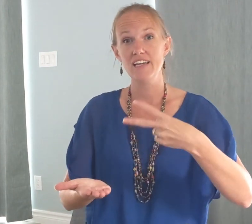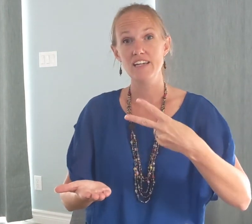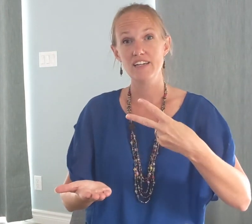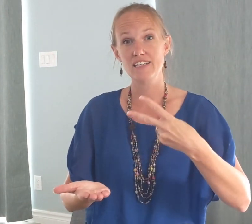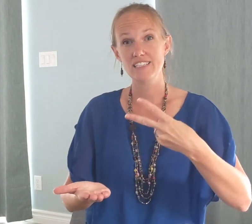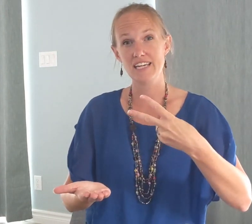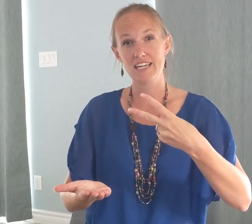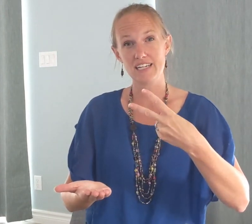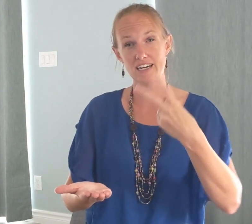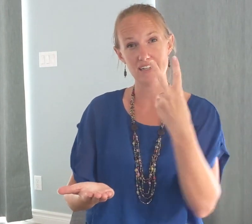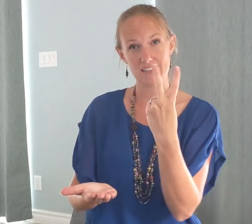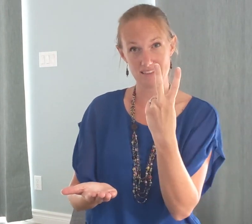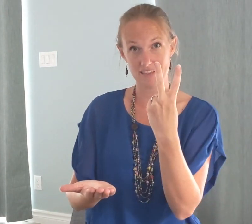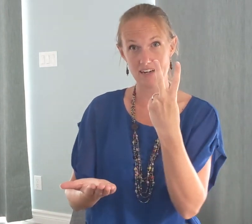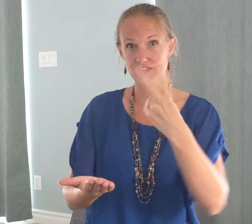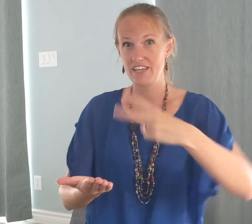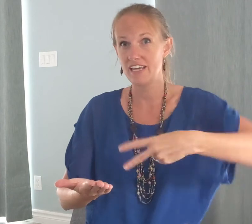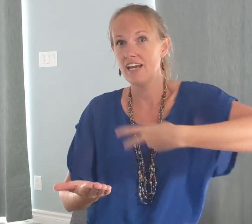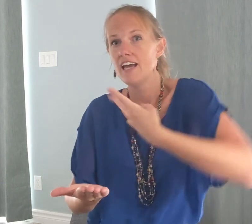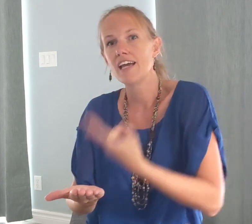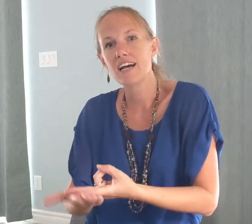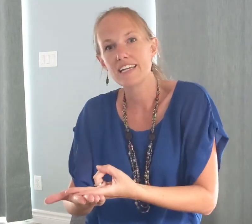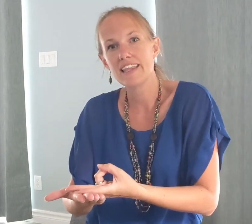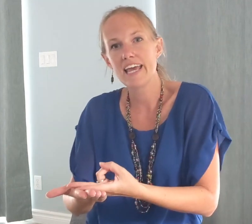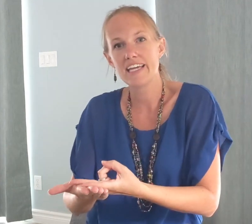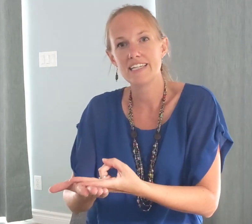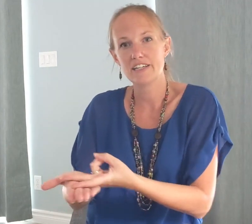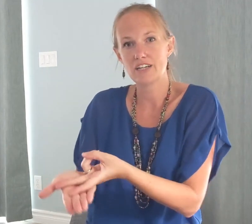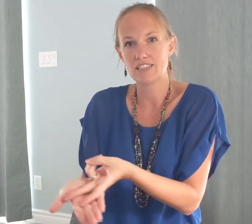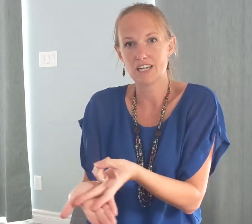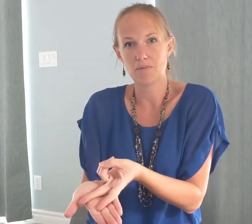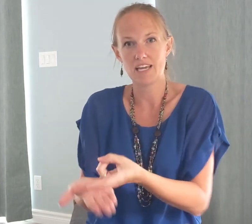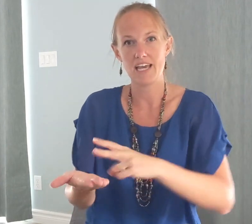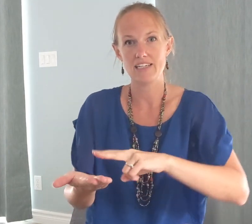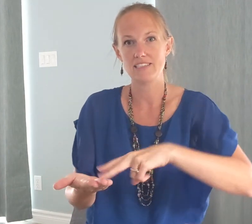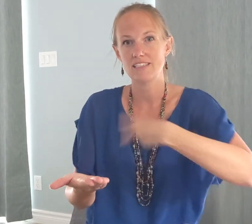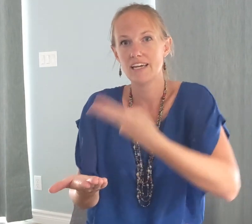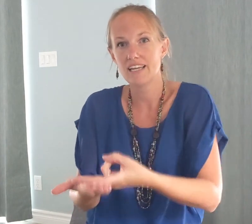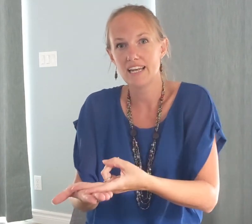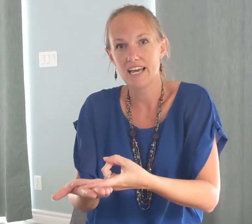you're gonna take the letter V and kind of lay it in your non-dominant hand. Okay, lay.